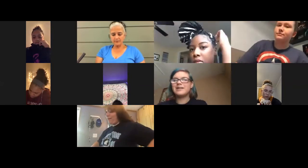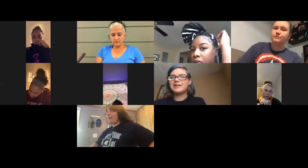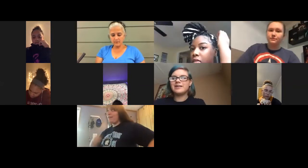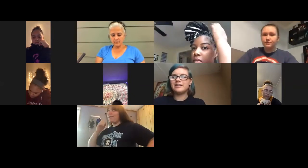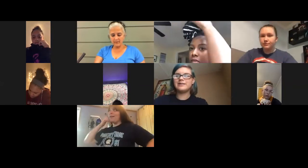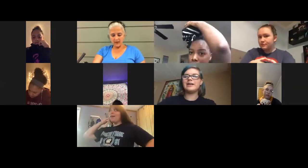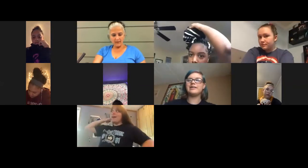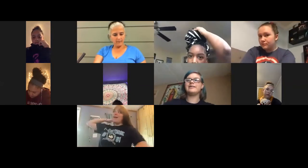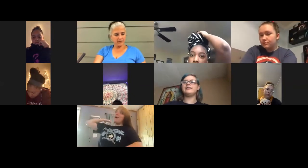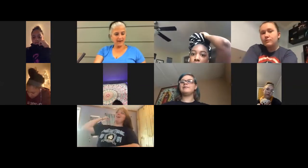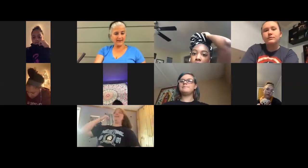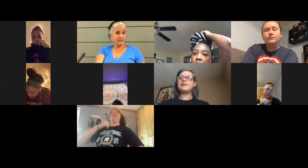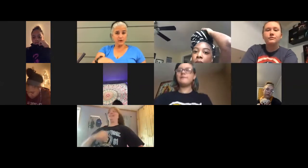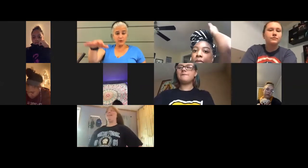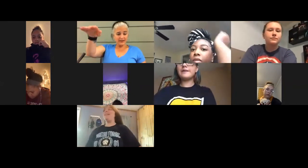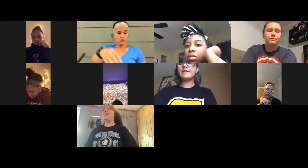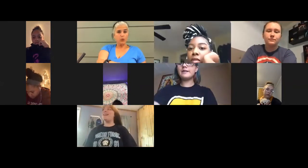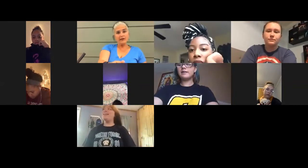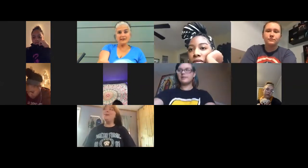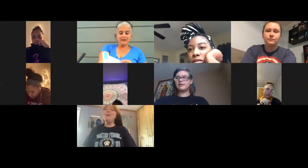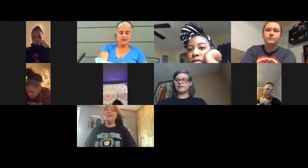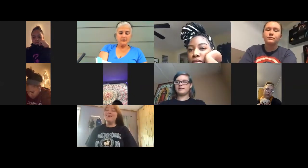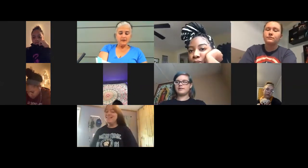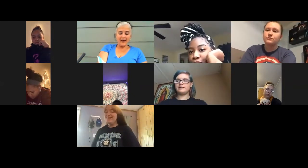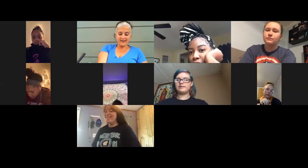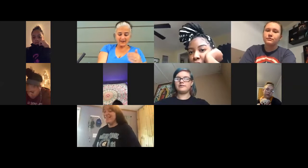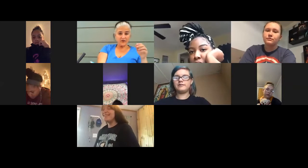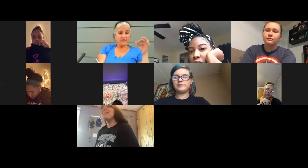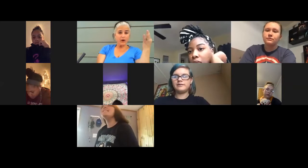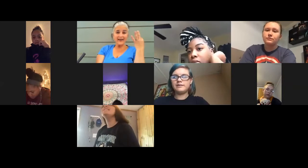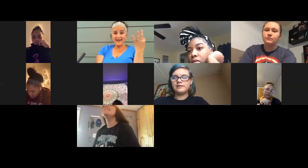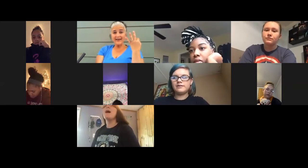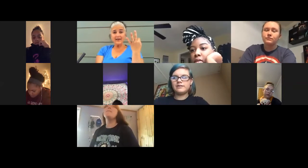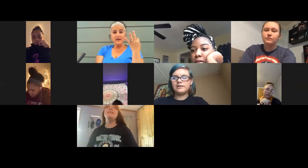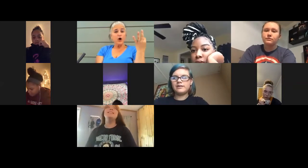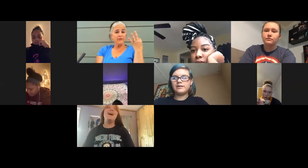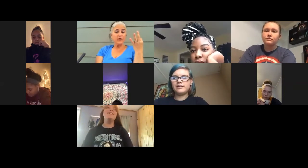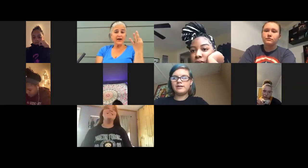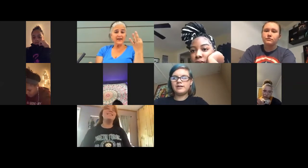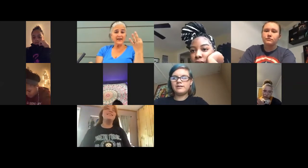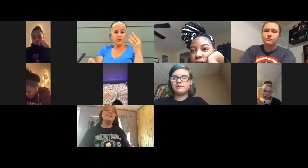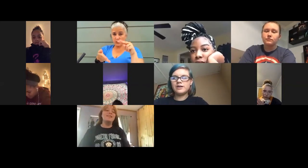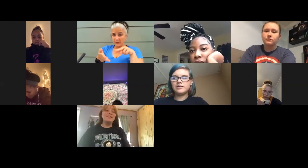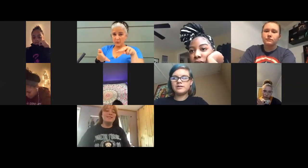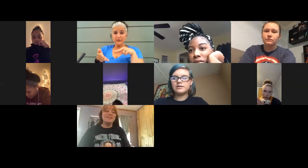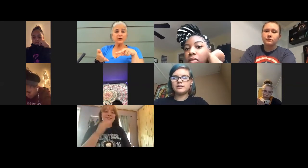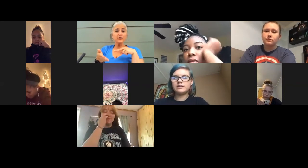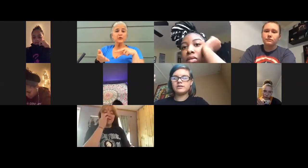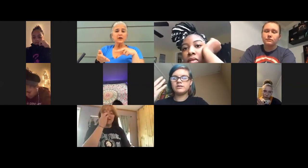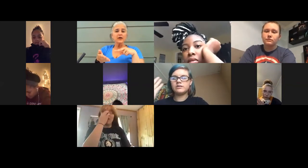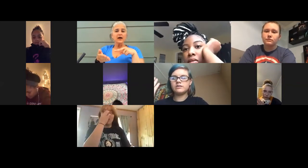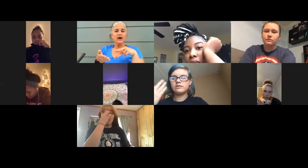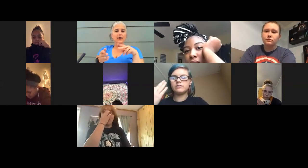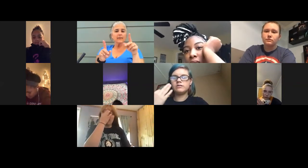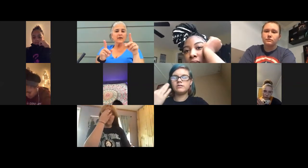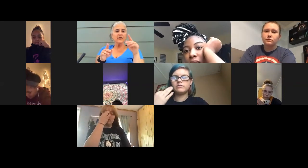second. I'm going to back up to list 1. And yes, on Friday, we are going to